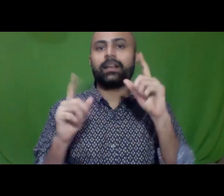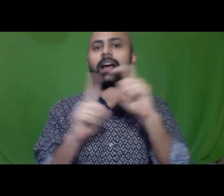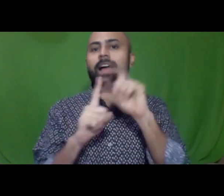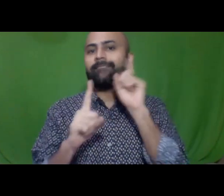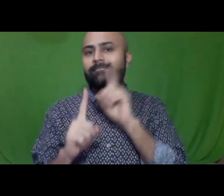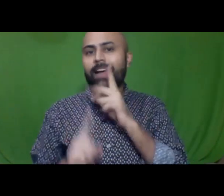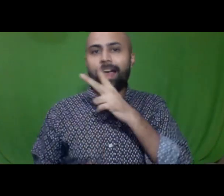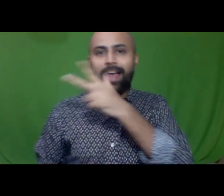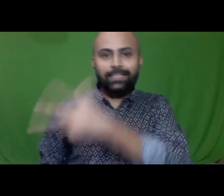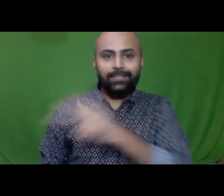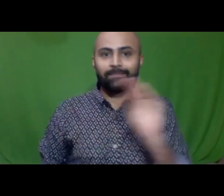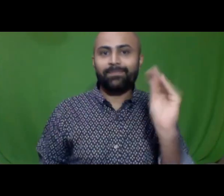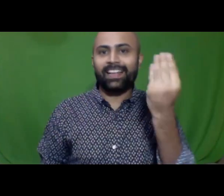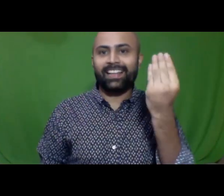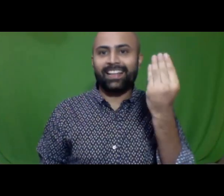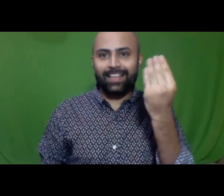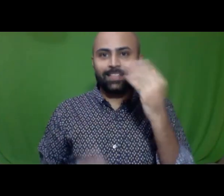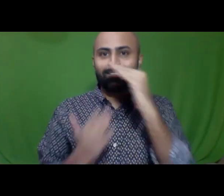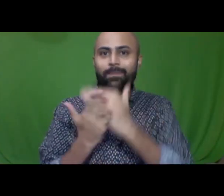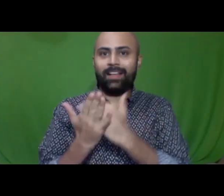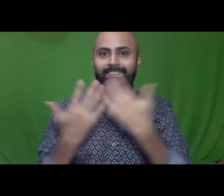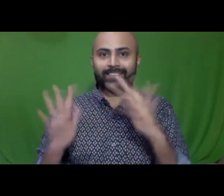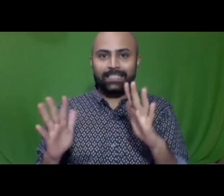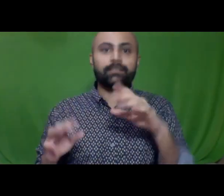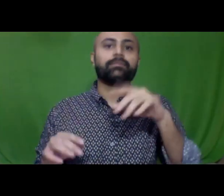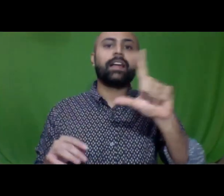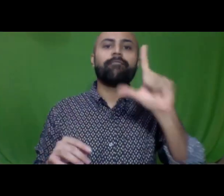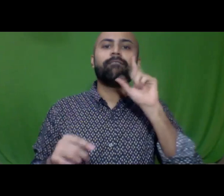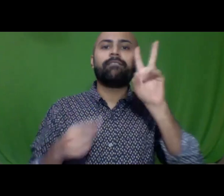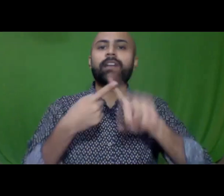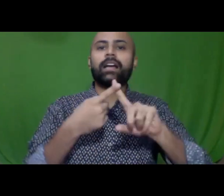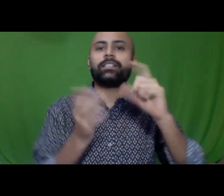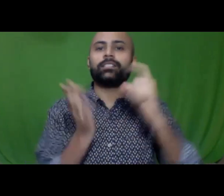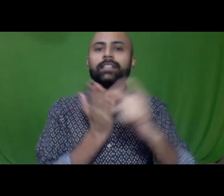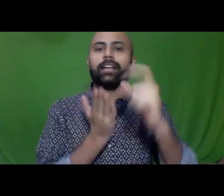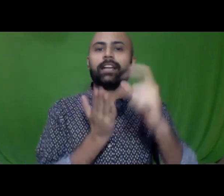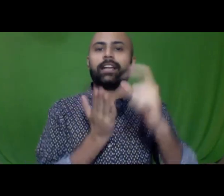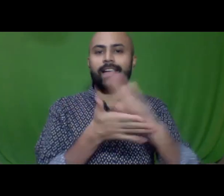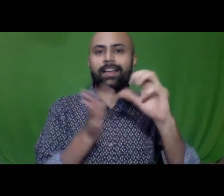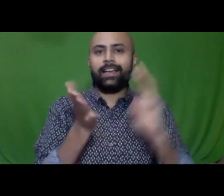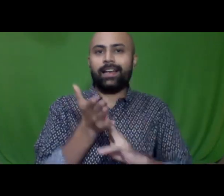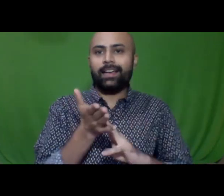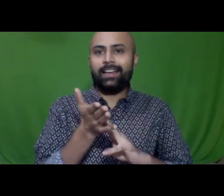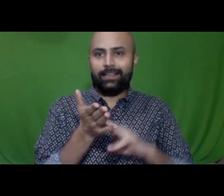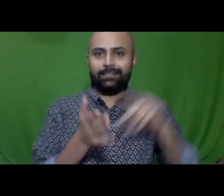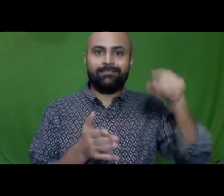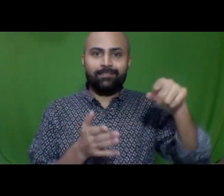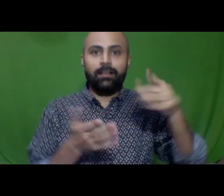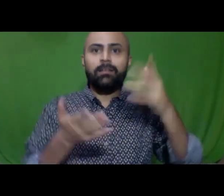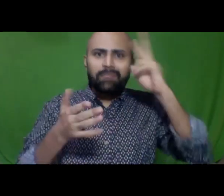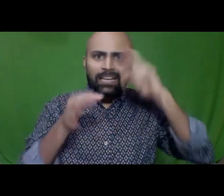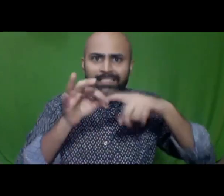Then coming to DAB. DAB is Deaf Ask Better, right? So we had this program. It was a live on